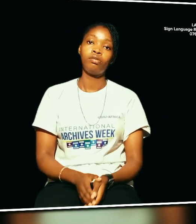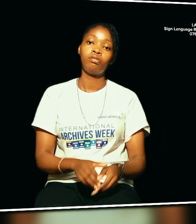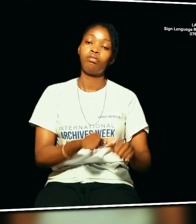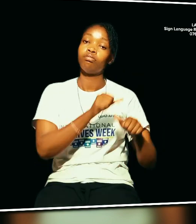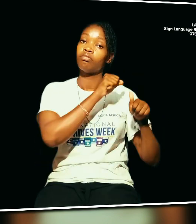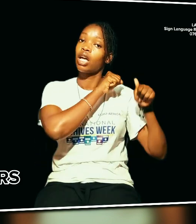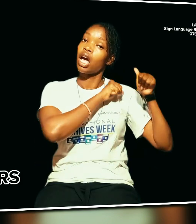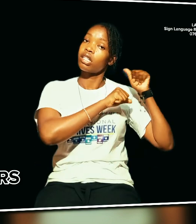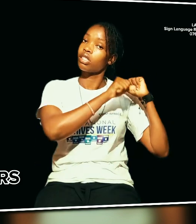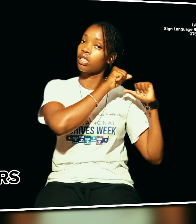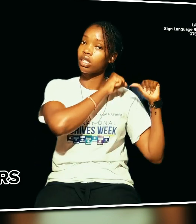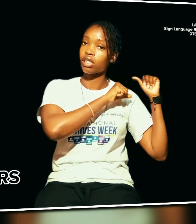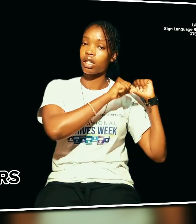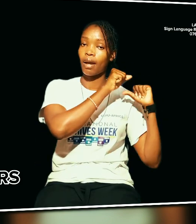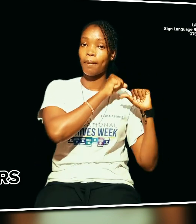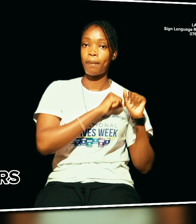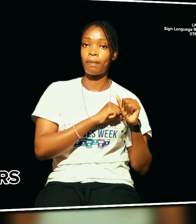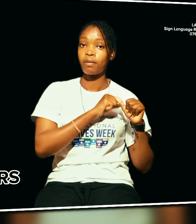ancestors,